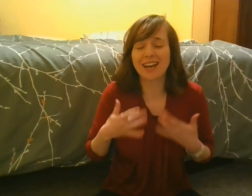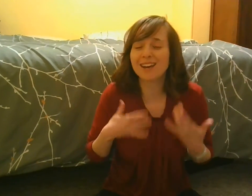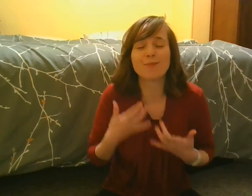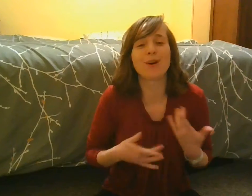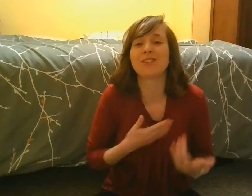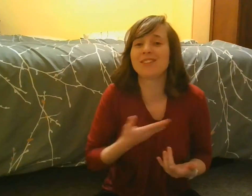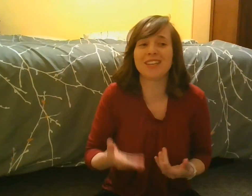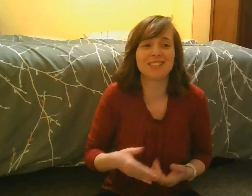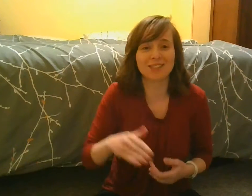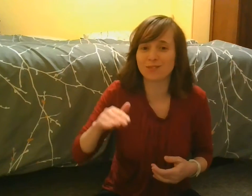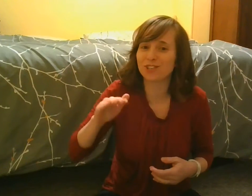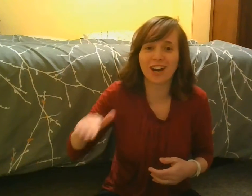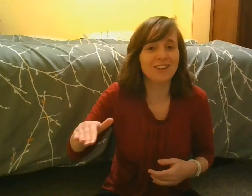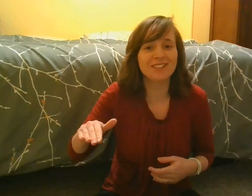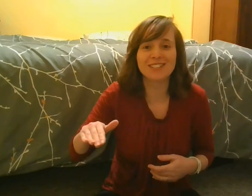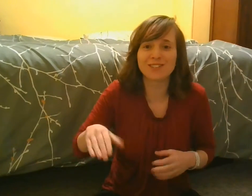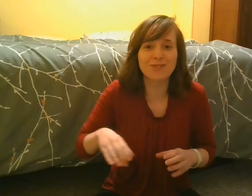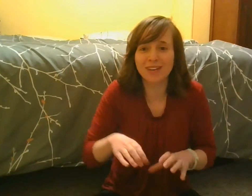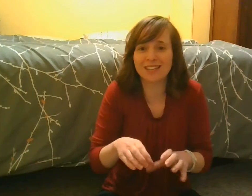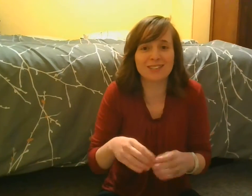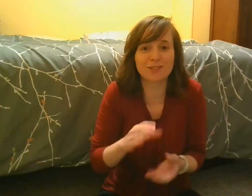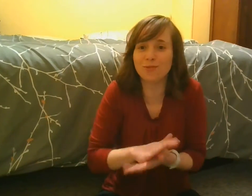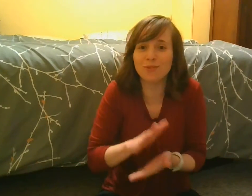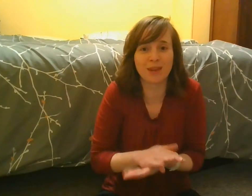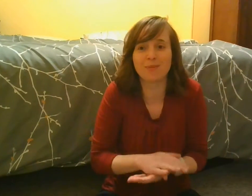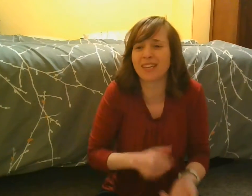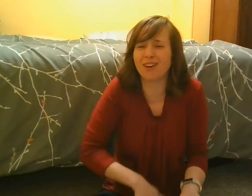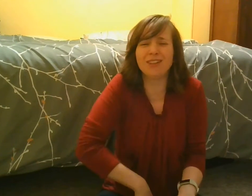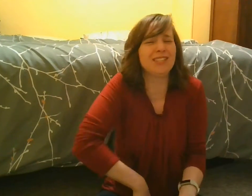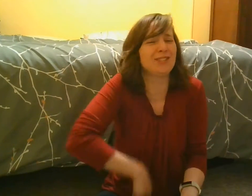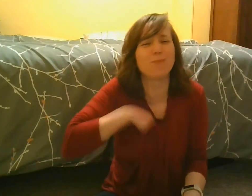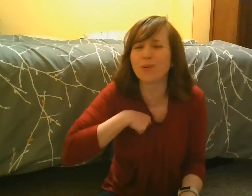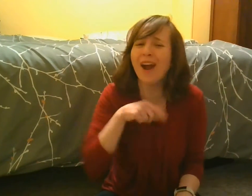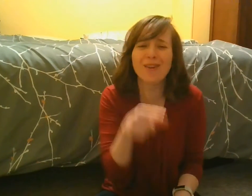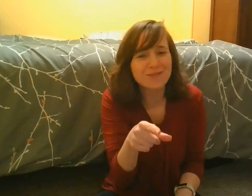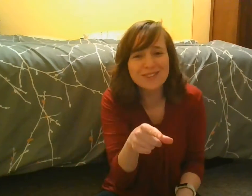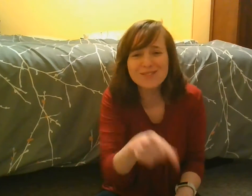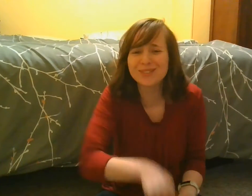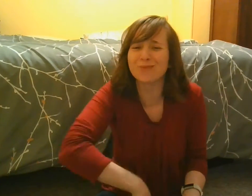excited about the things that their child is doing in school, maybe like, oh, I'm just so proud of you, so